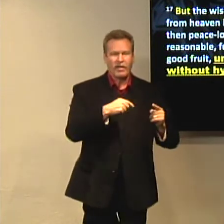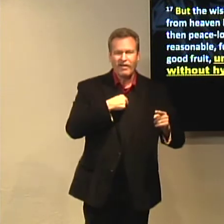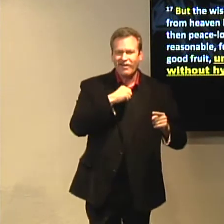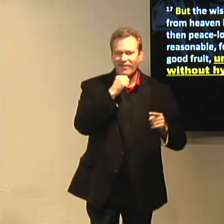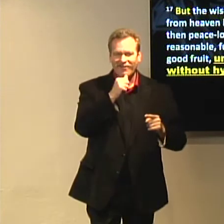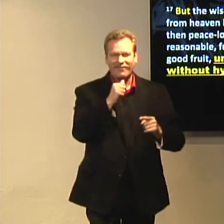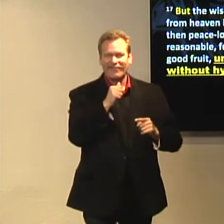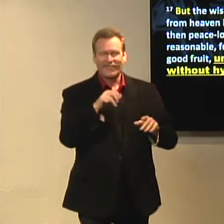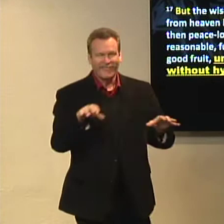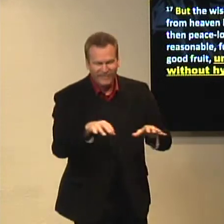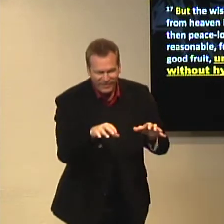How